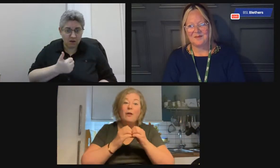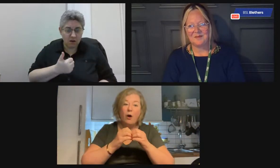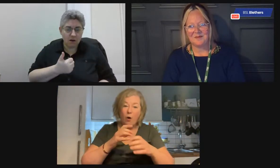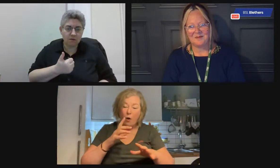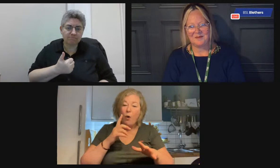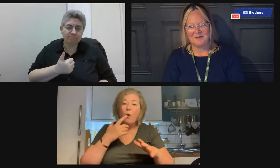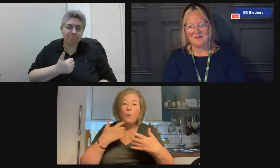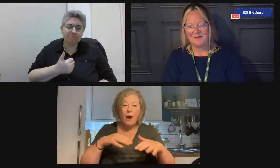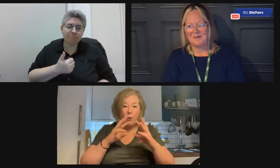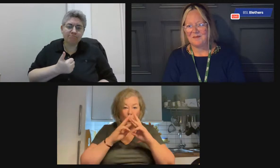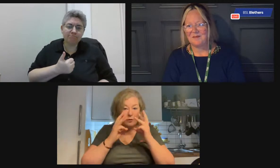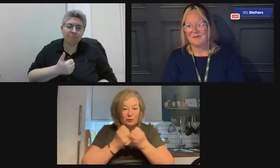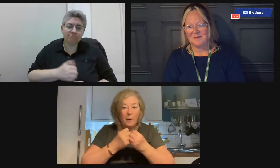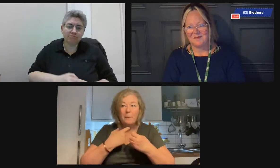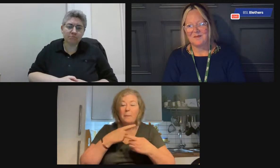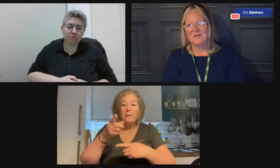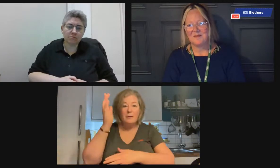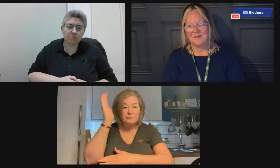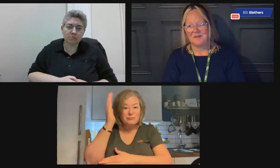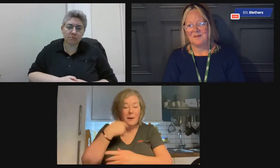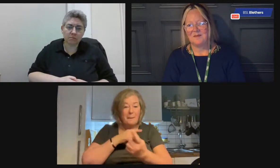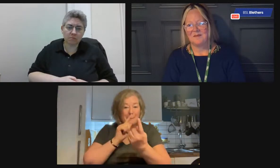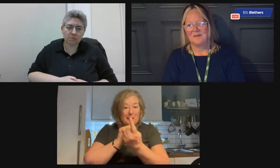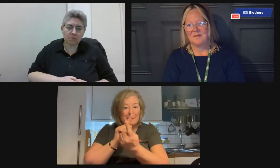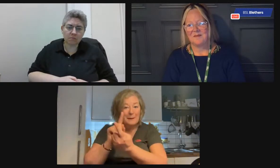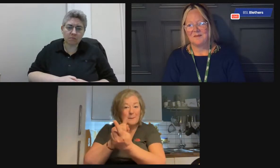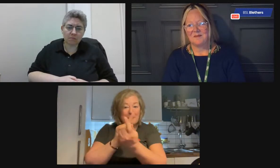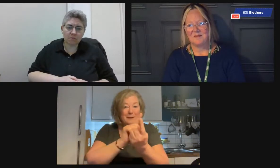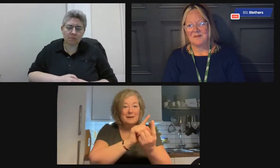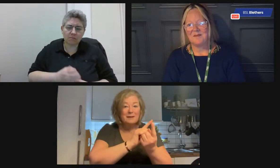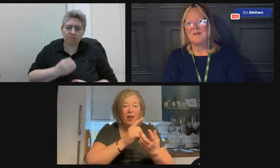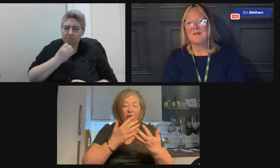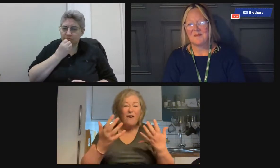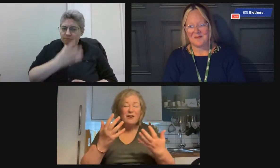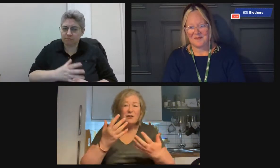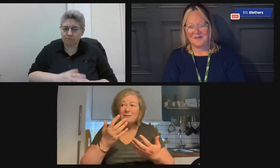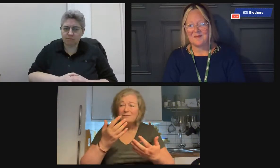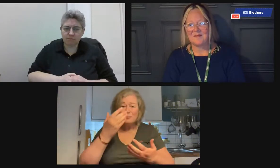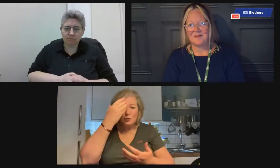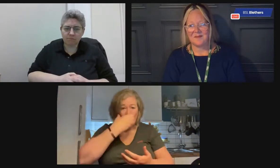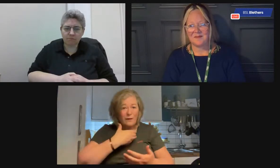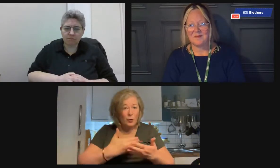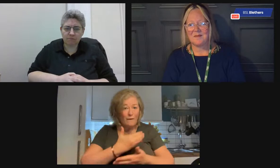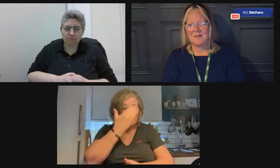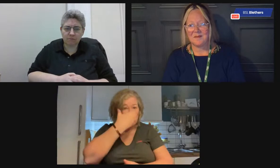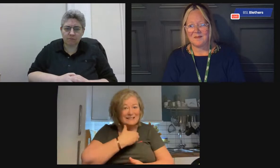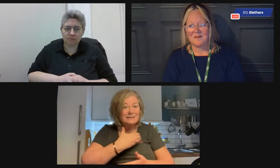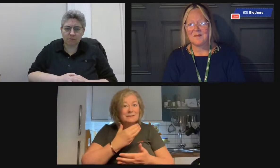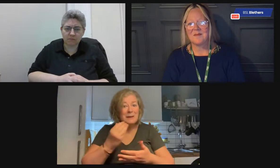my husband, and I'm telling you, it was worth it. We went to workshops. There was lots of